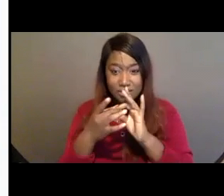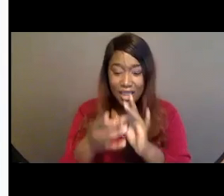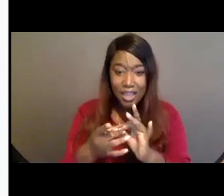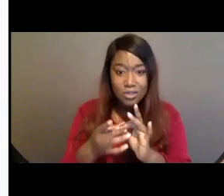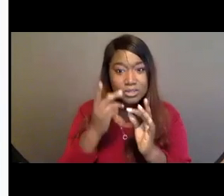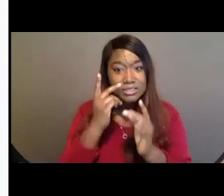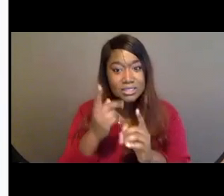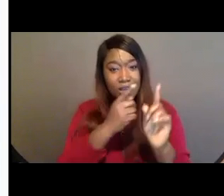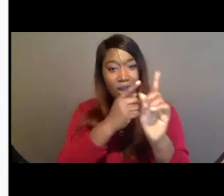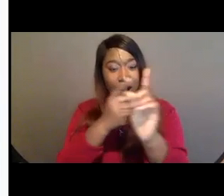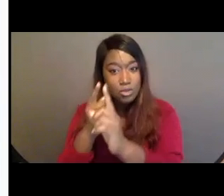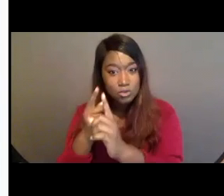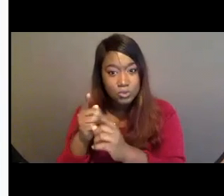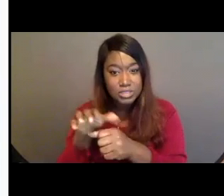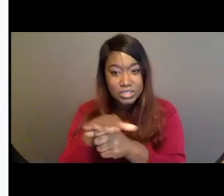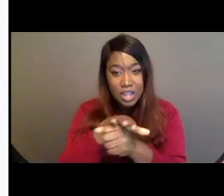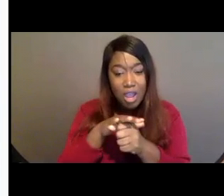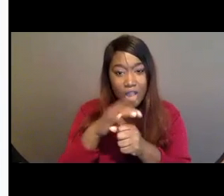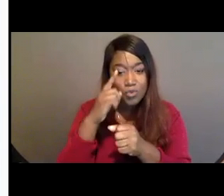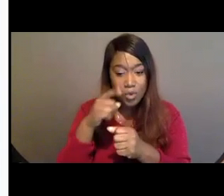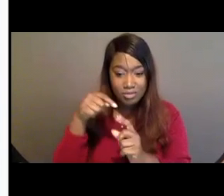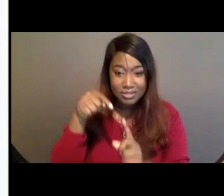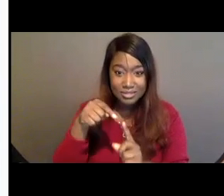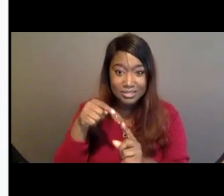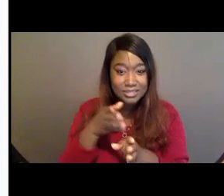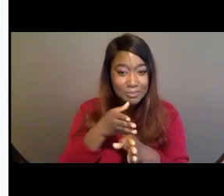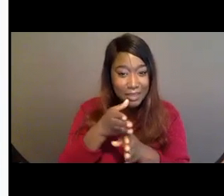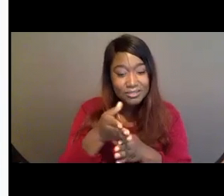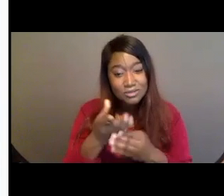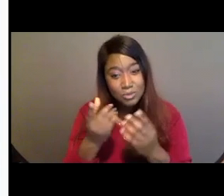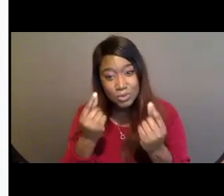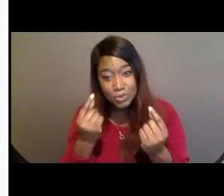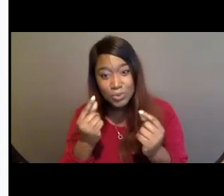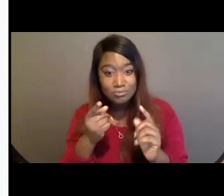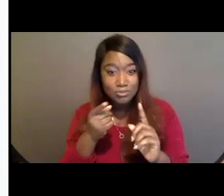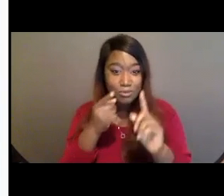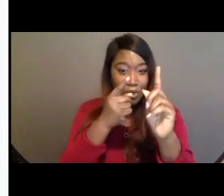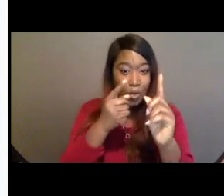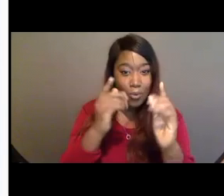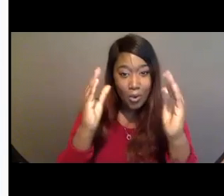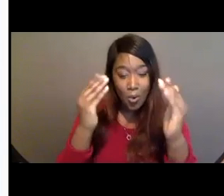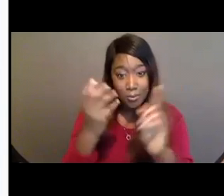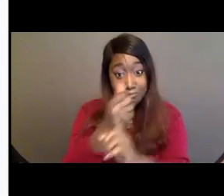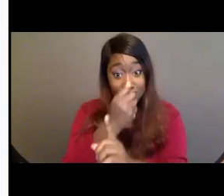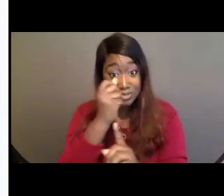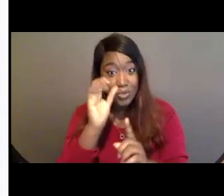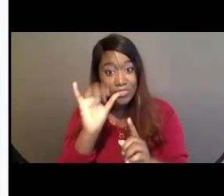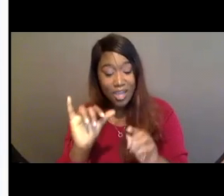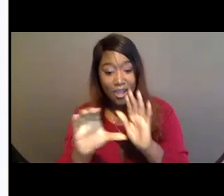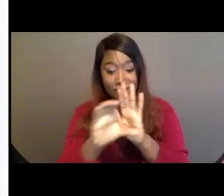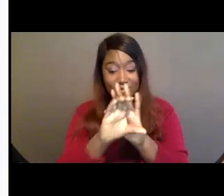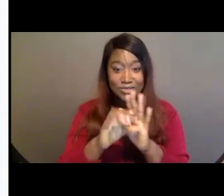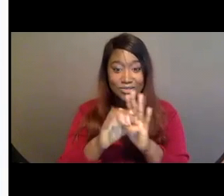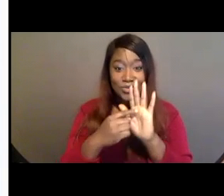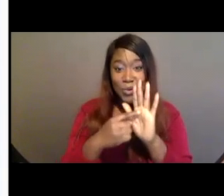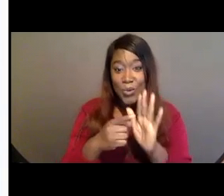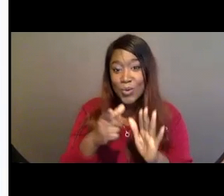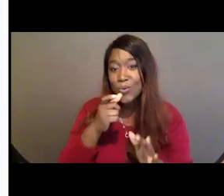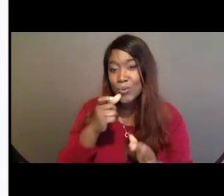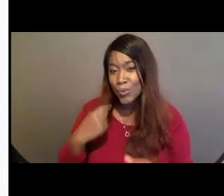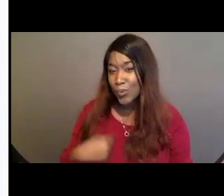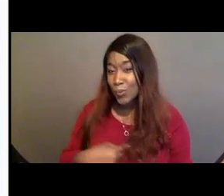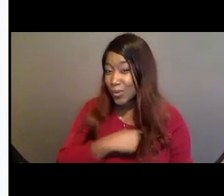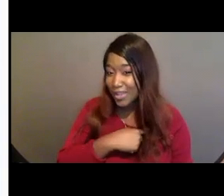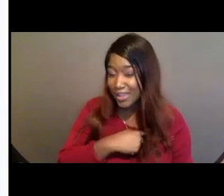terms of the space and what we're hoping to do. And so this graphic is like, who are we and who am I, being sort of this